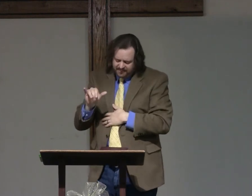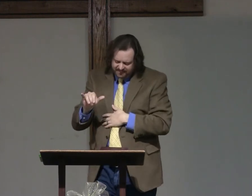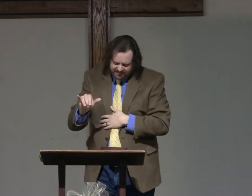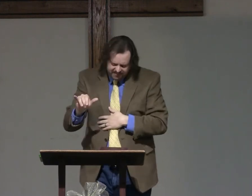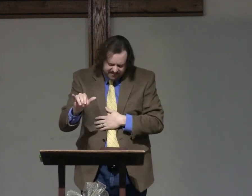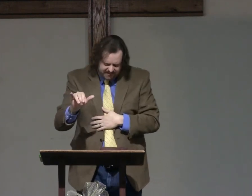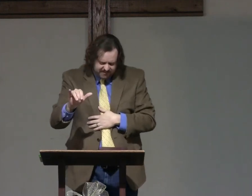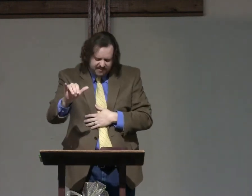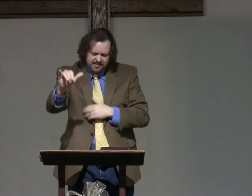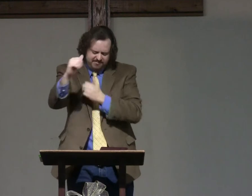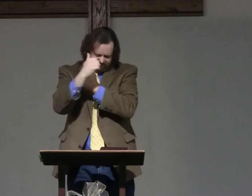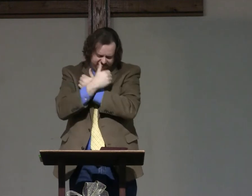Forever.